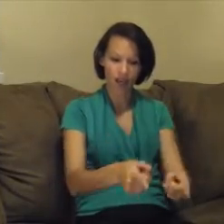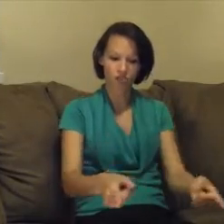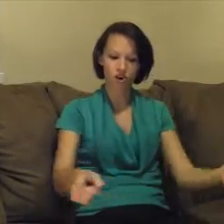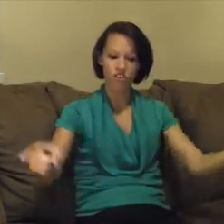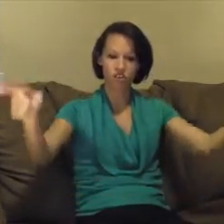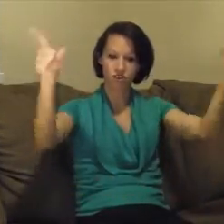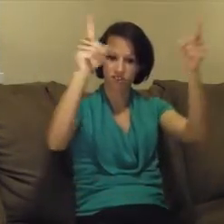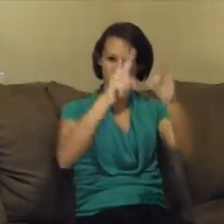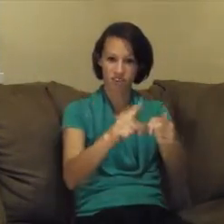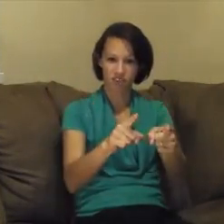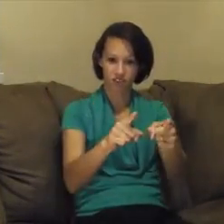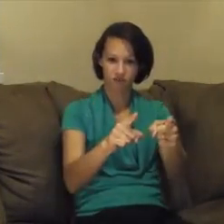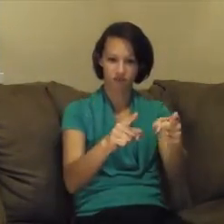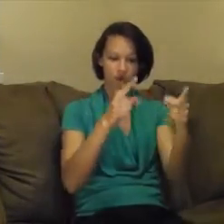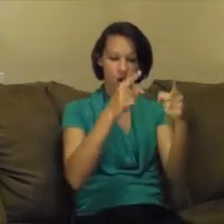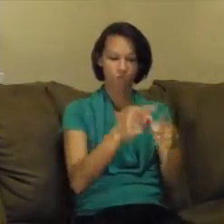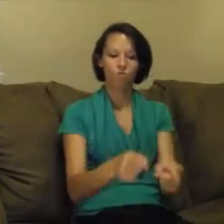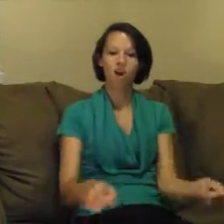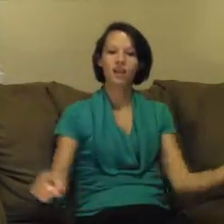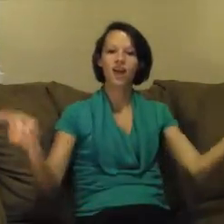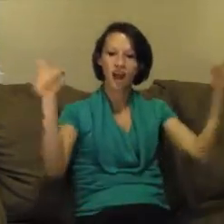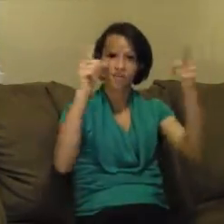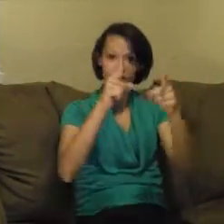and draw circles together. Whenever.